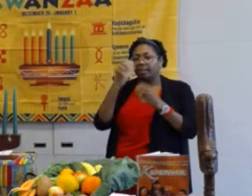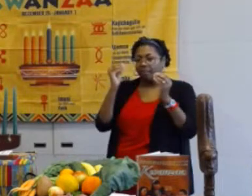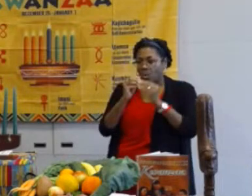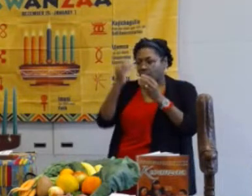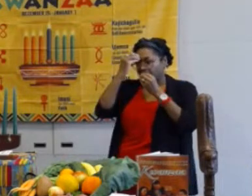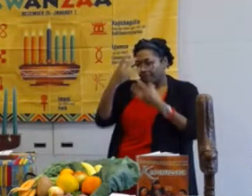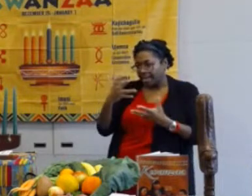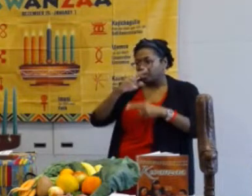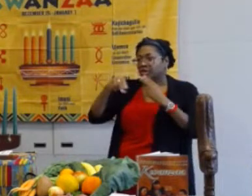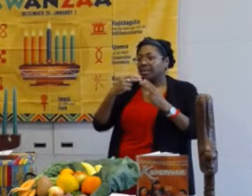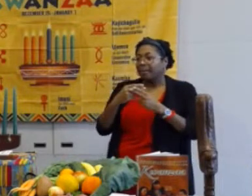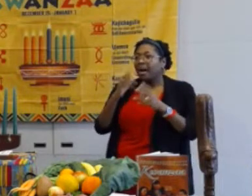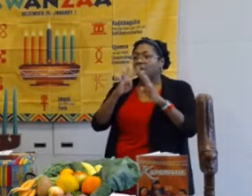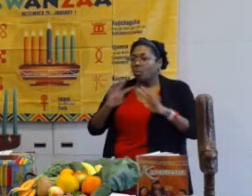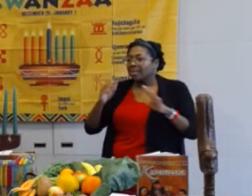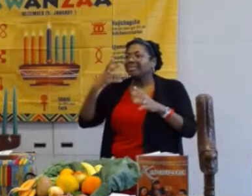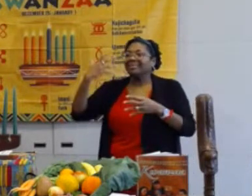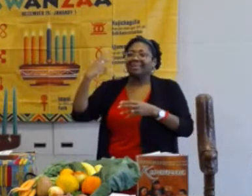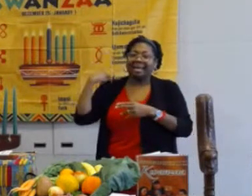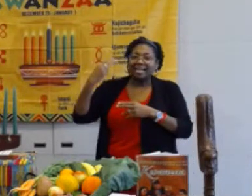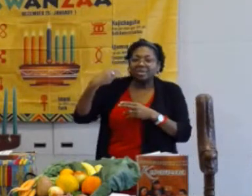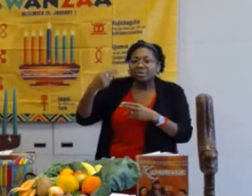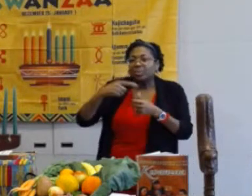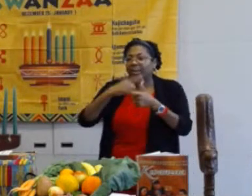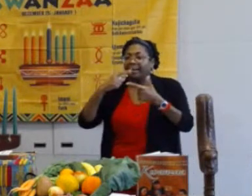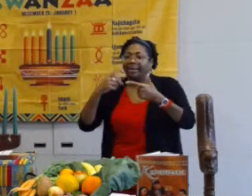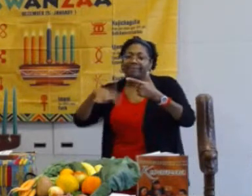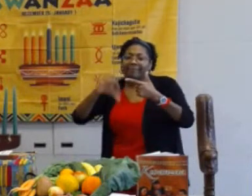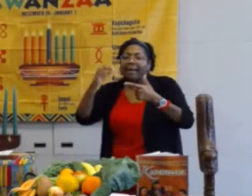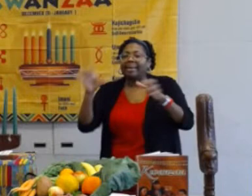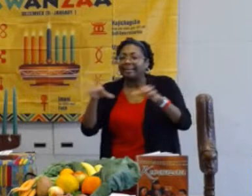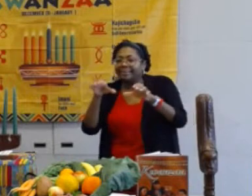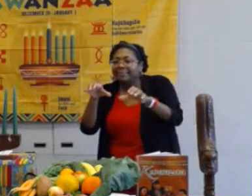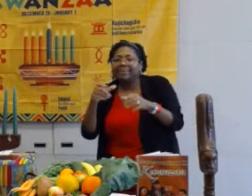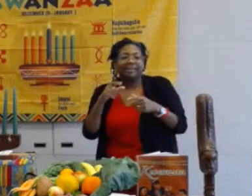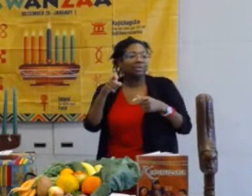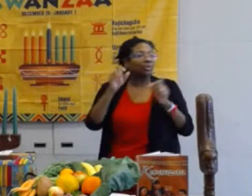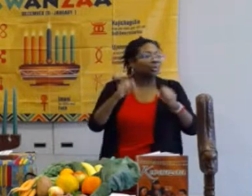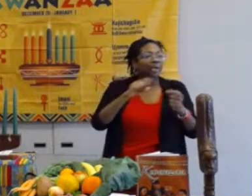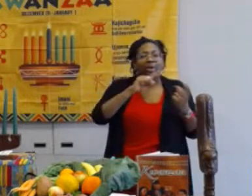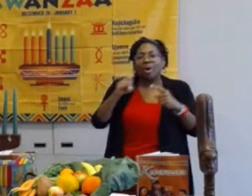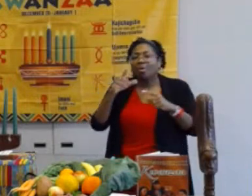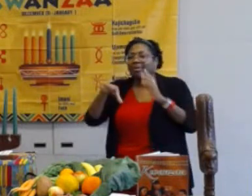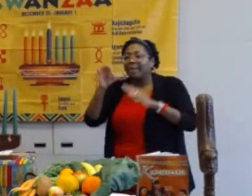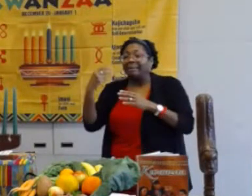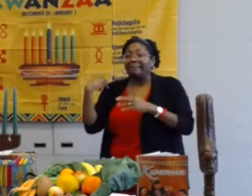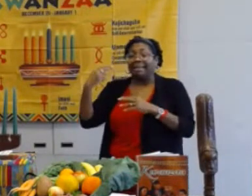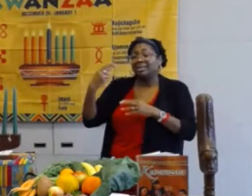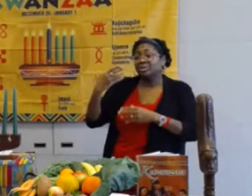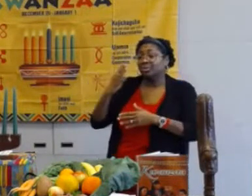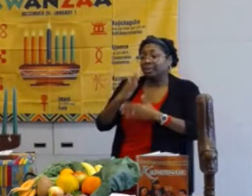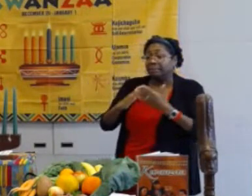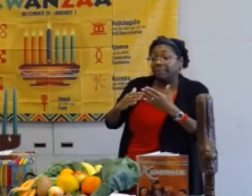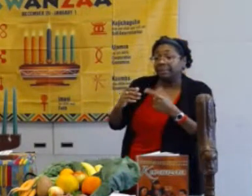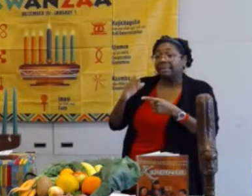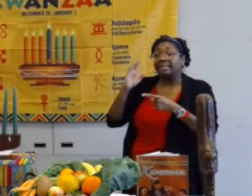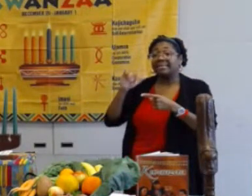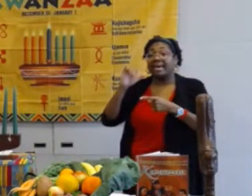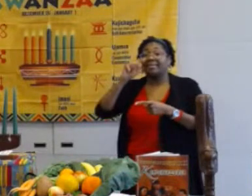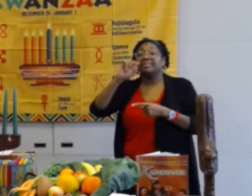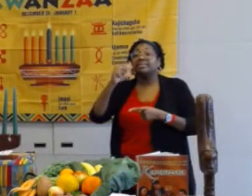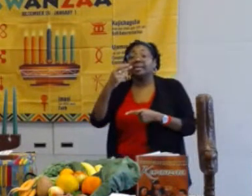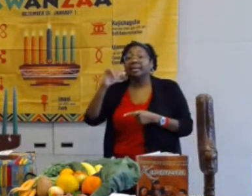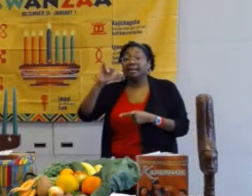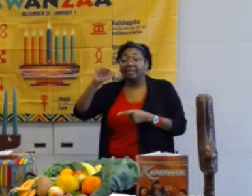about Kwanzaa. You can get the history as it's written, find the activities. You can go back and find the history piece that Sister Hira